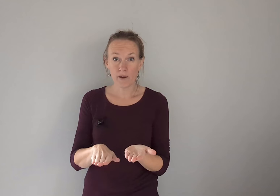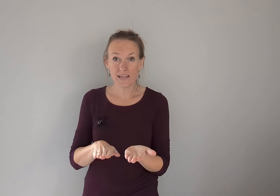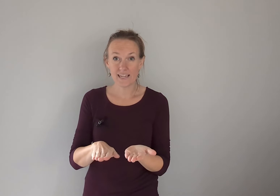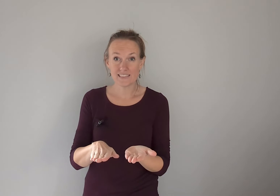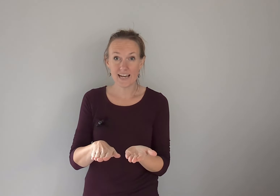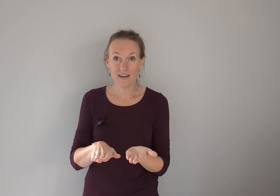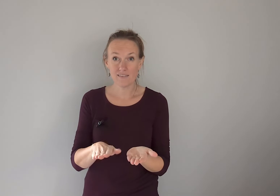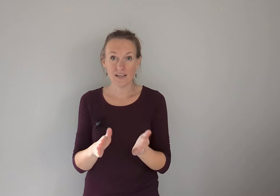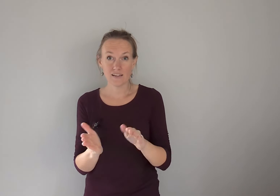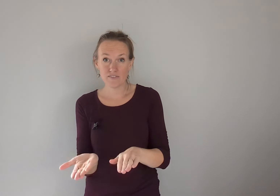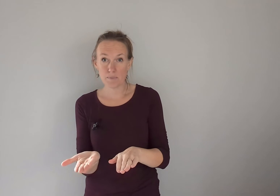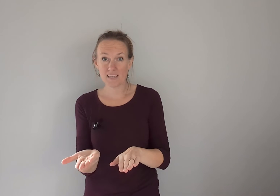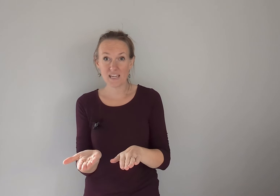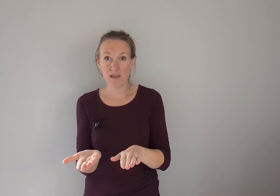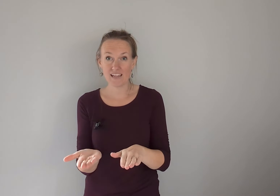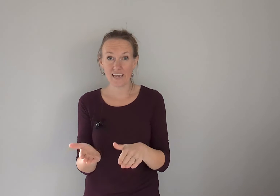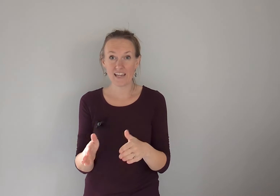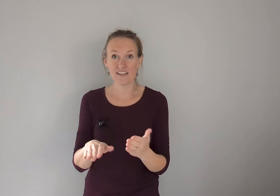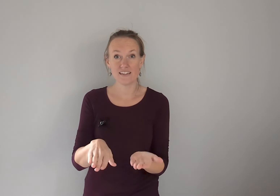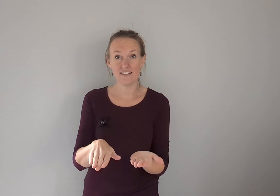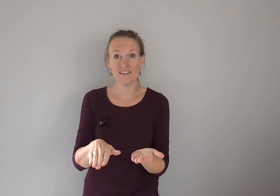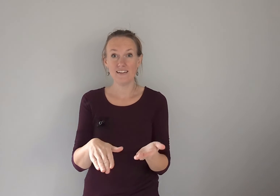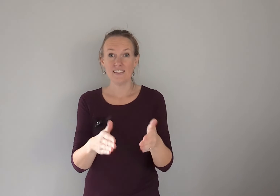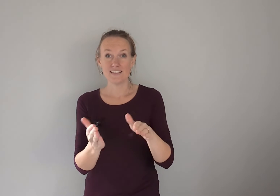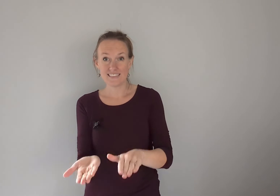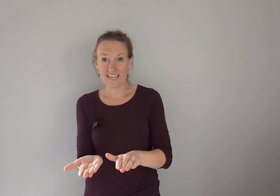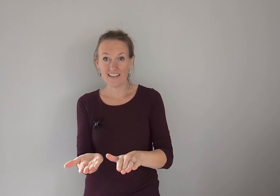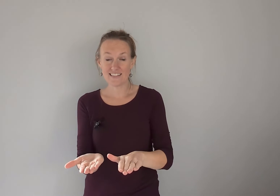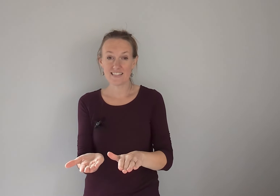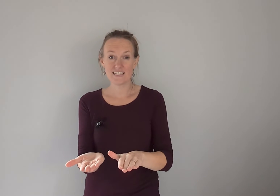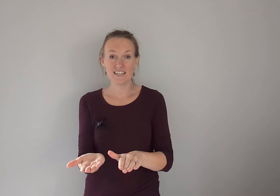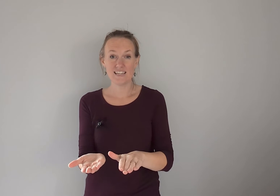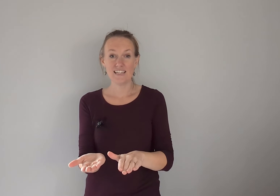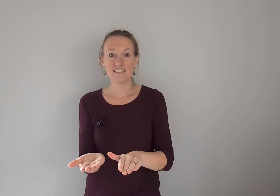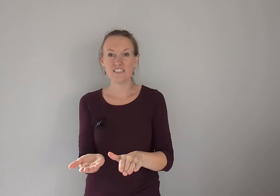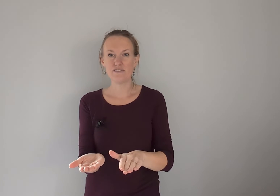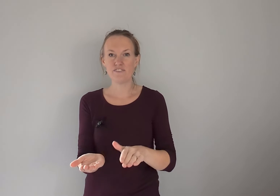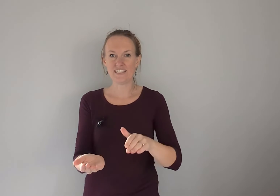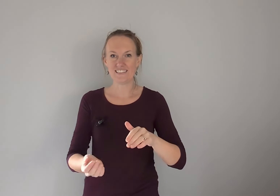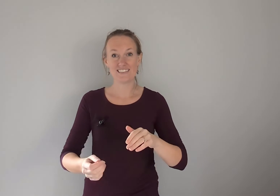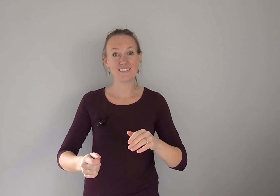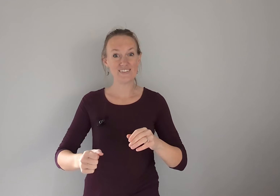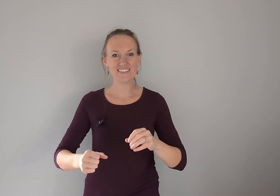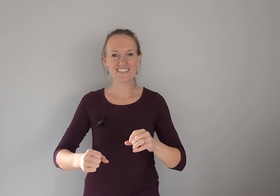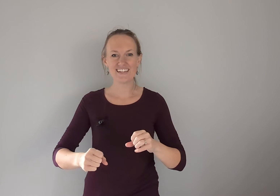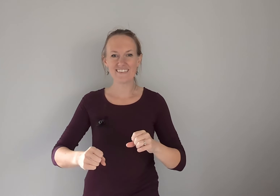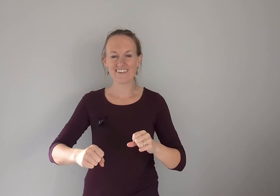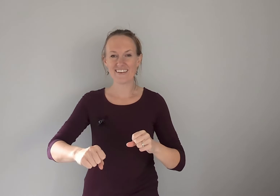one hand down, and you flip it like a pancake. Okay? Death, defeat. So this is another one that